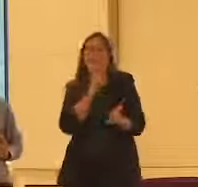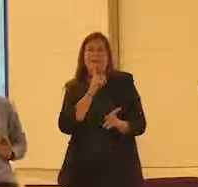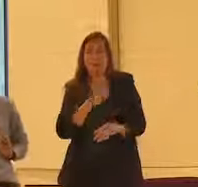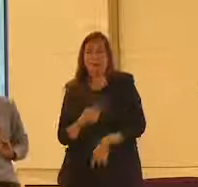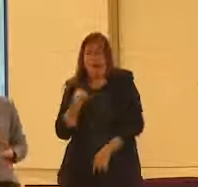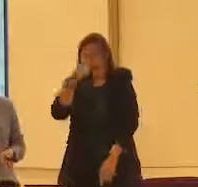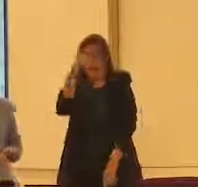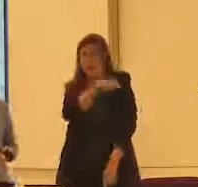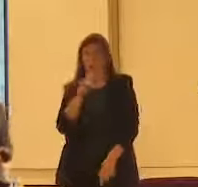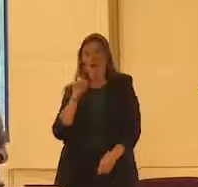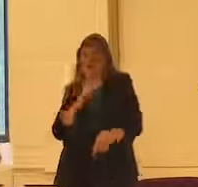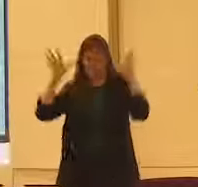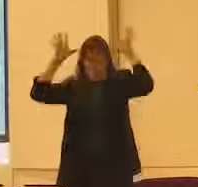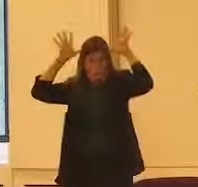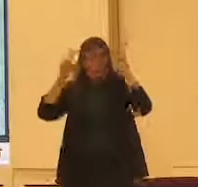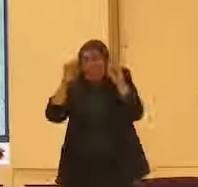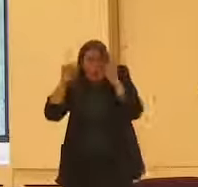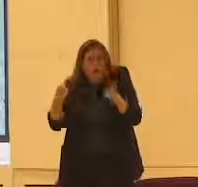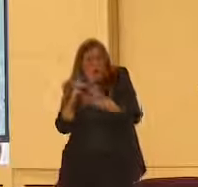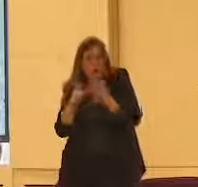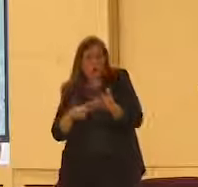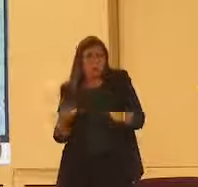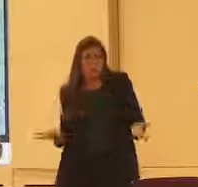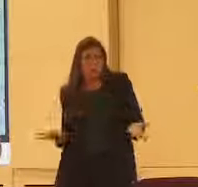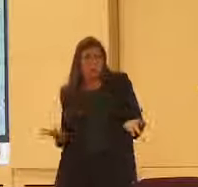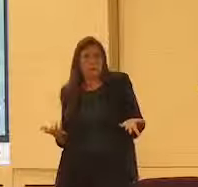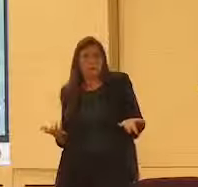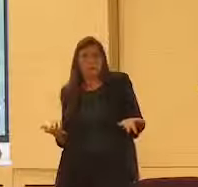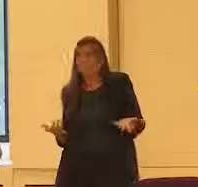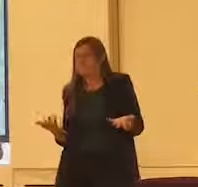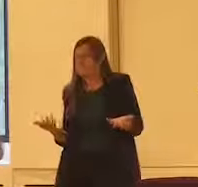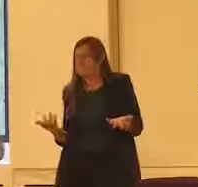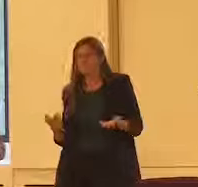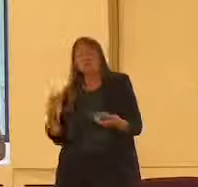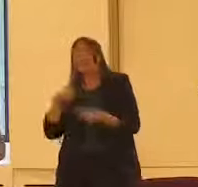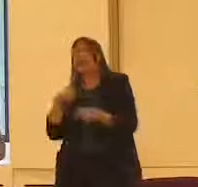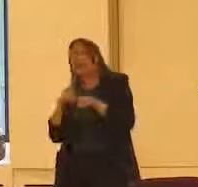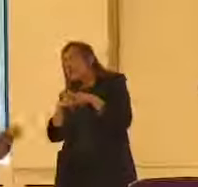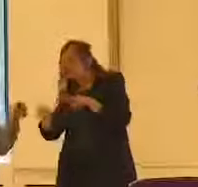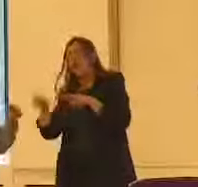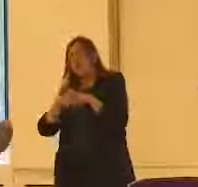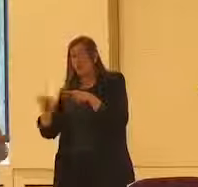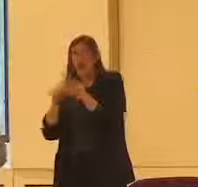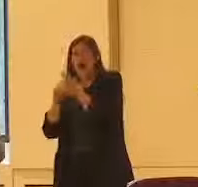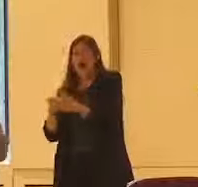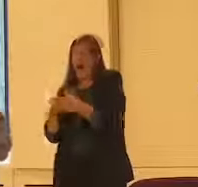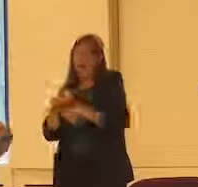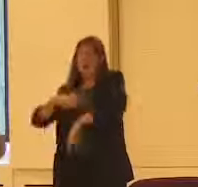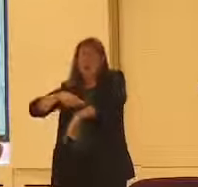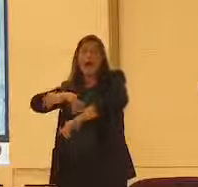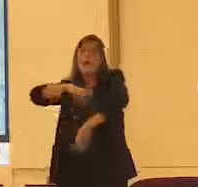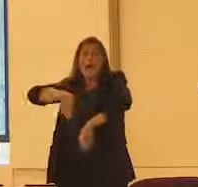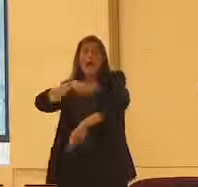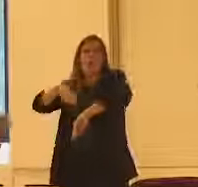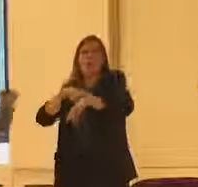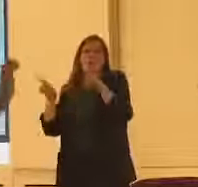it. They try, but it's really, really hard, and I spend a lot of time just smacking my head against walls.